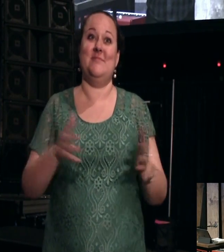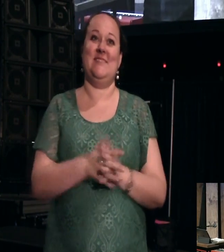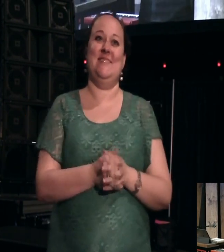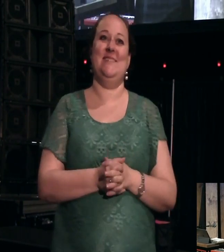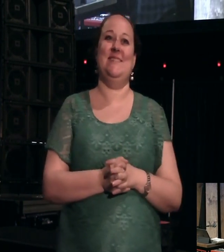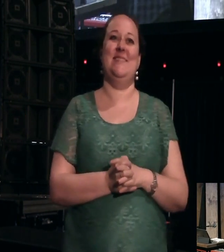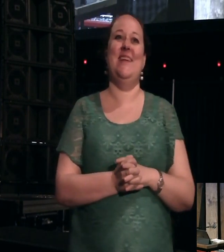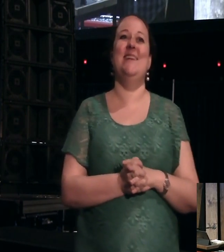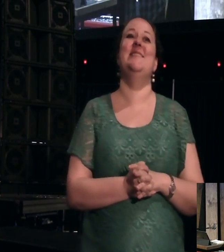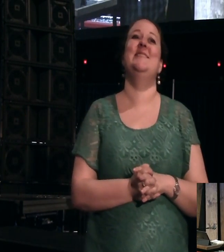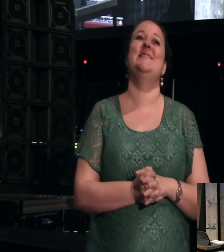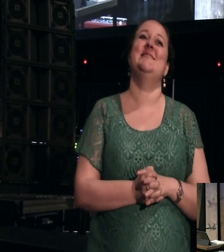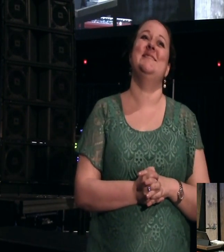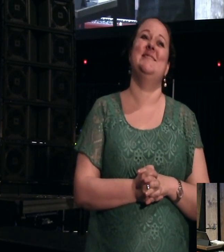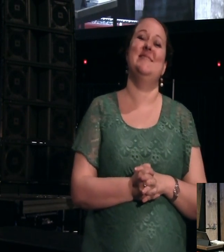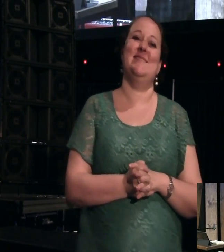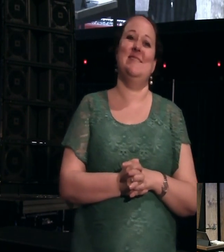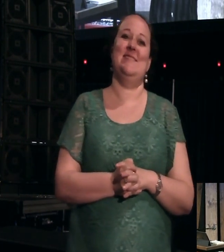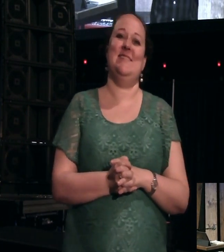vacation.